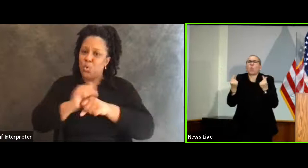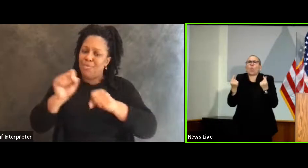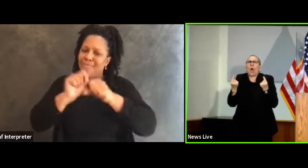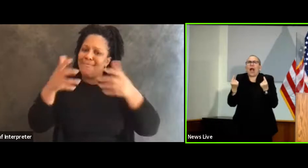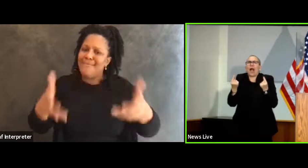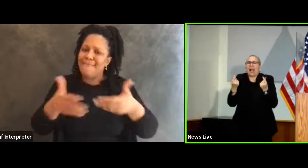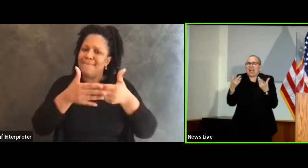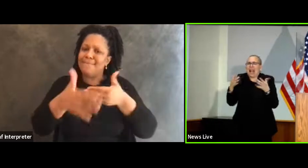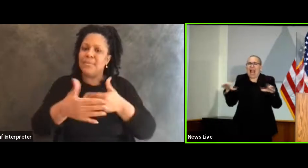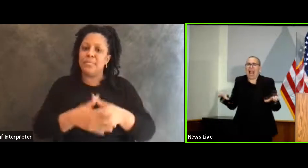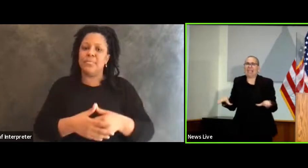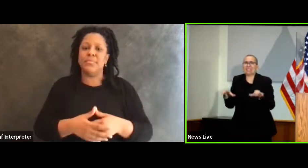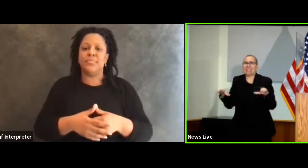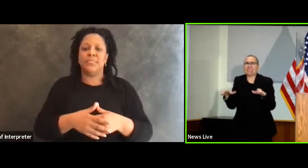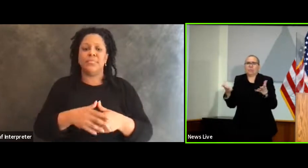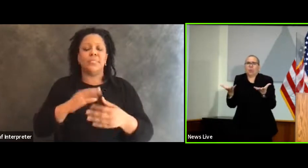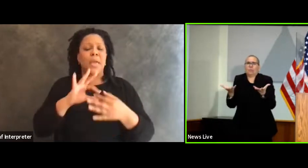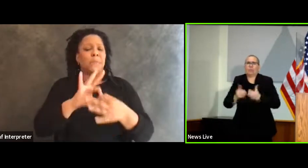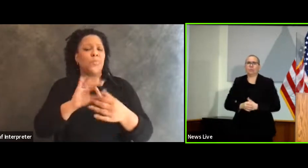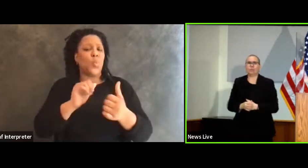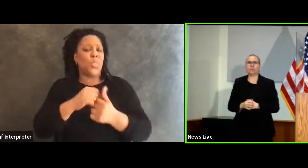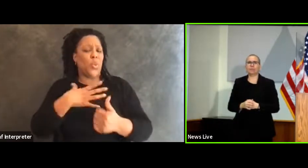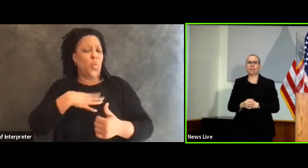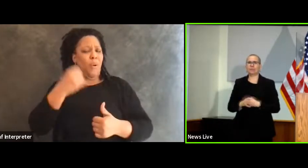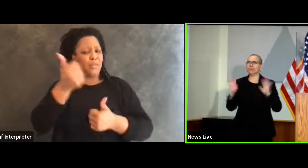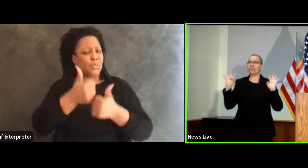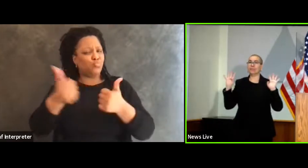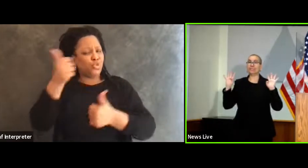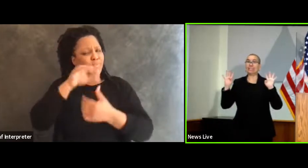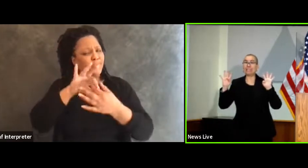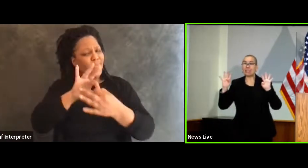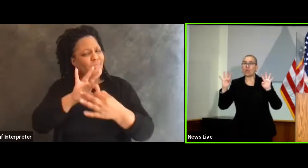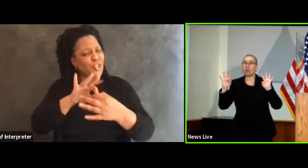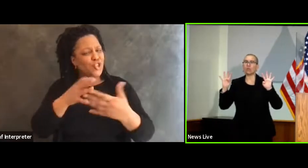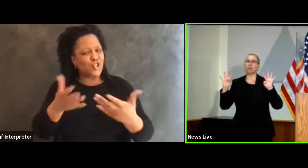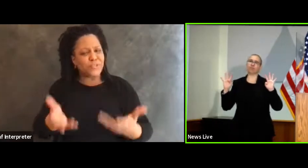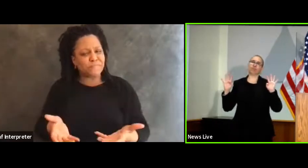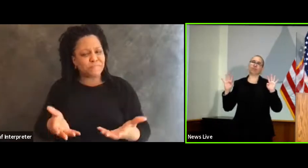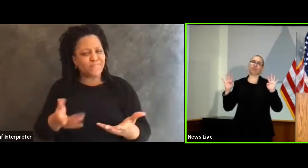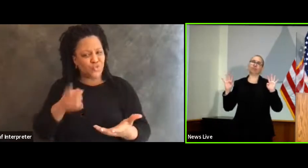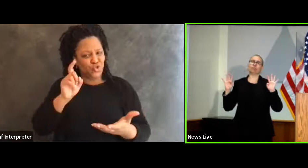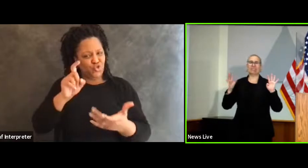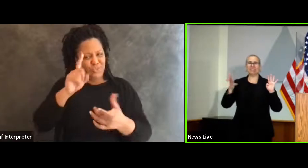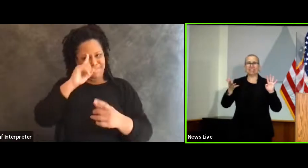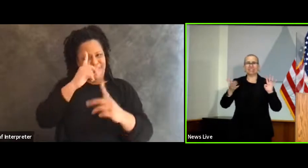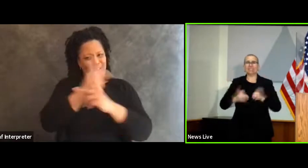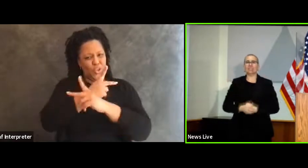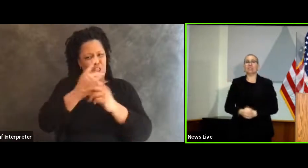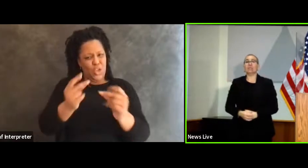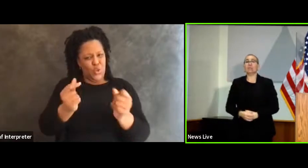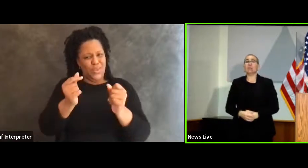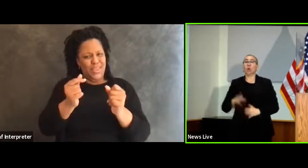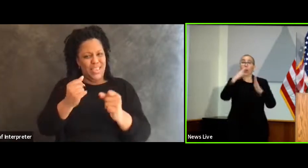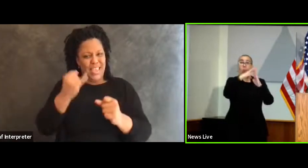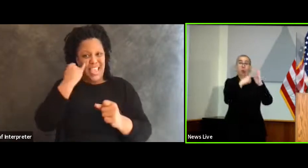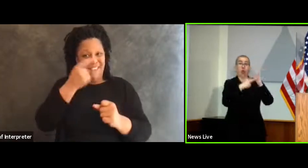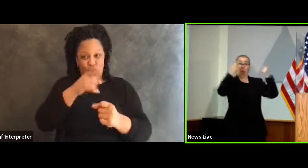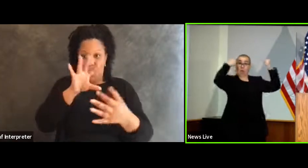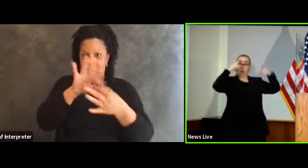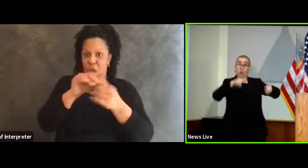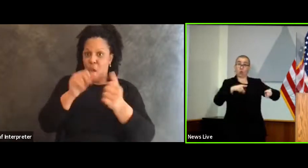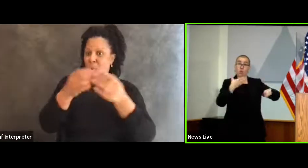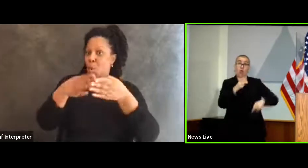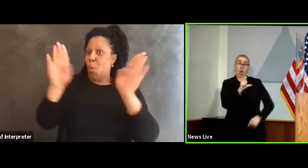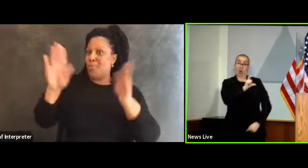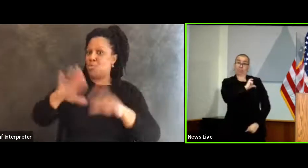bar, it seems to me. We should be able to figure that out pretty quickly. If you belong to a white supremacist group openly, you can't be a police officer. I don't know where the pushback on